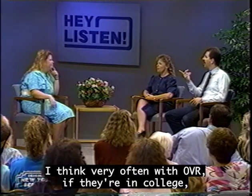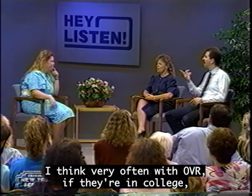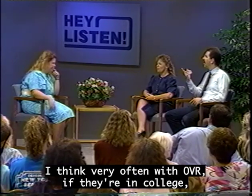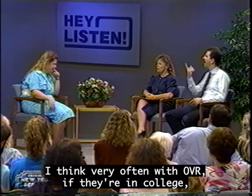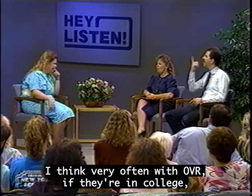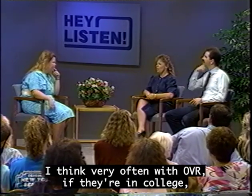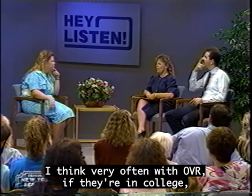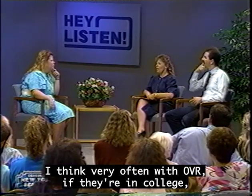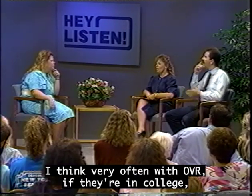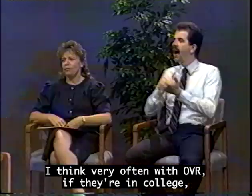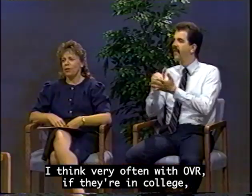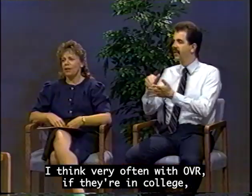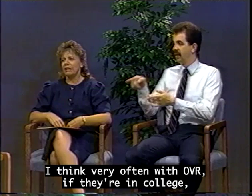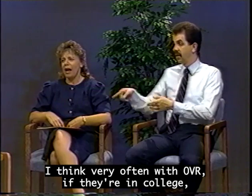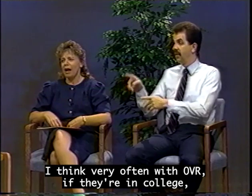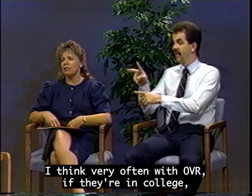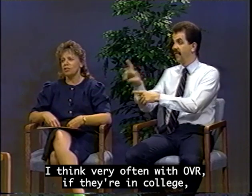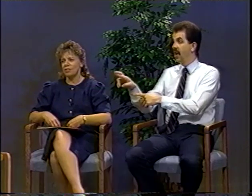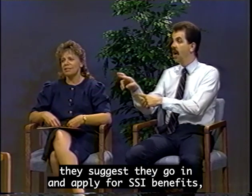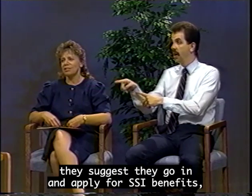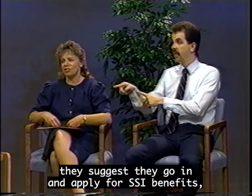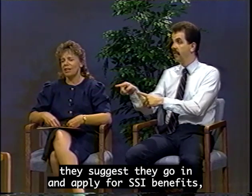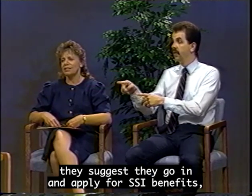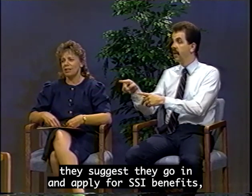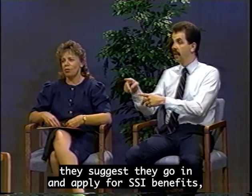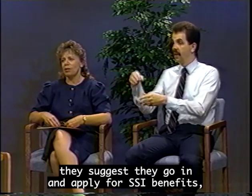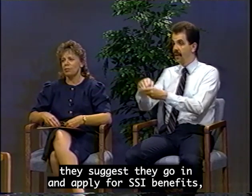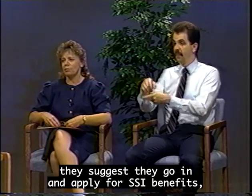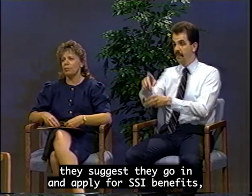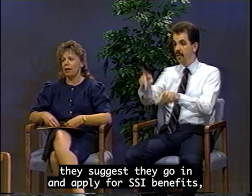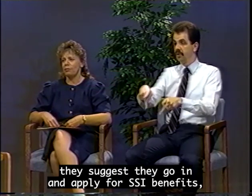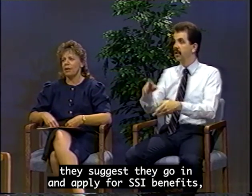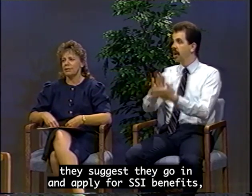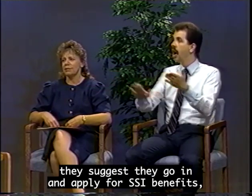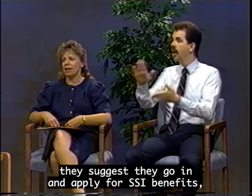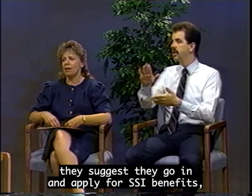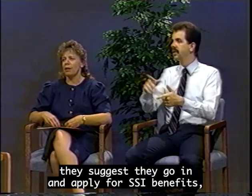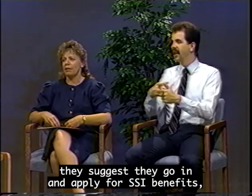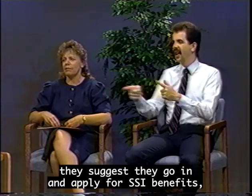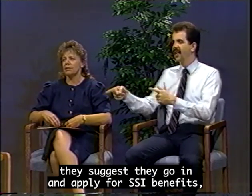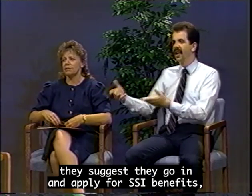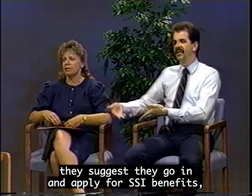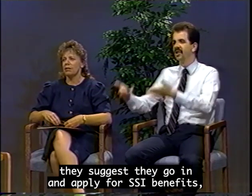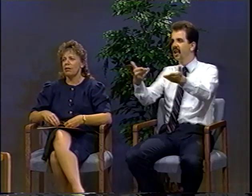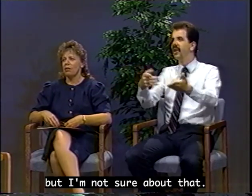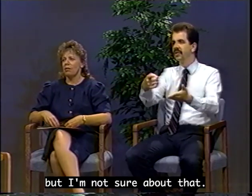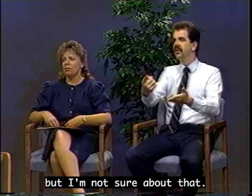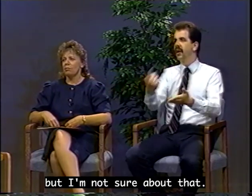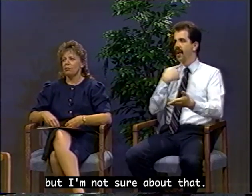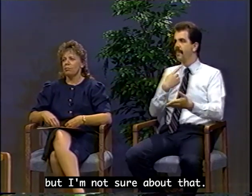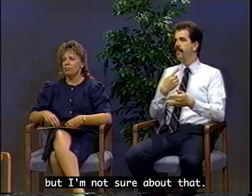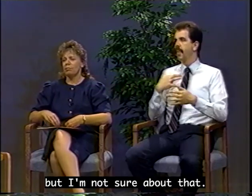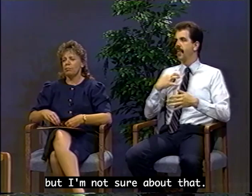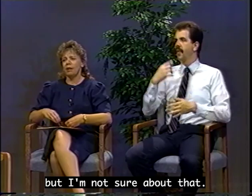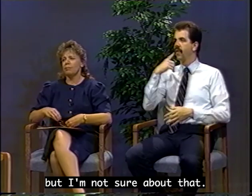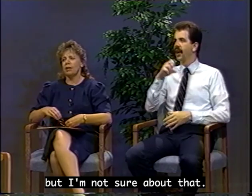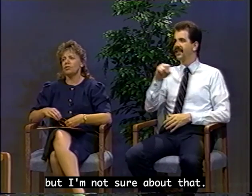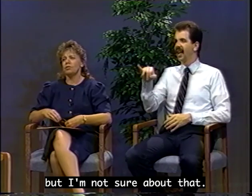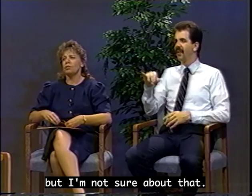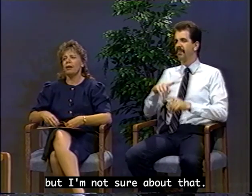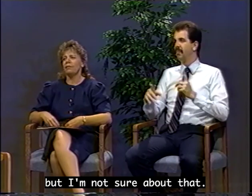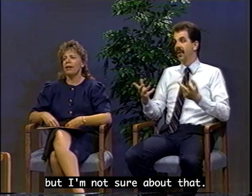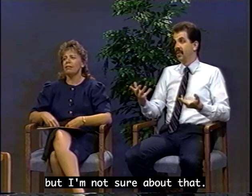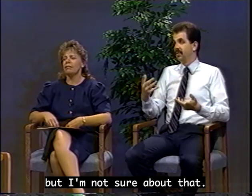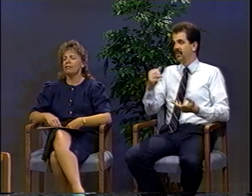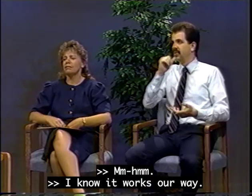very often with OVR, if they're in college, they suggest they go in and apply for SSI benefits. But I'm not